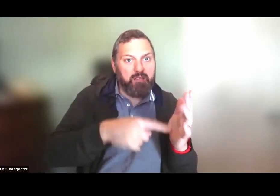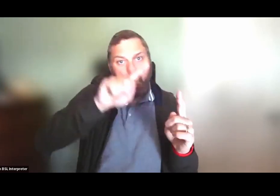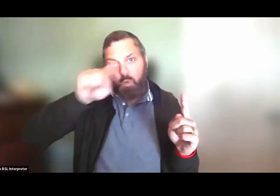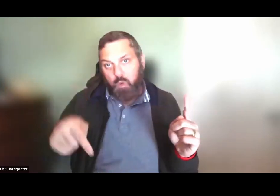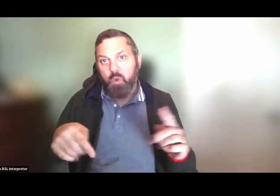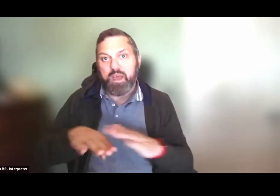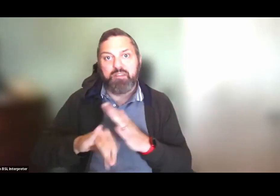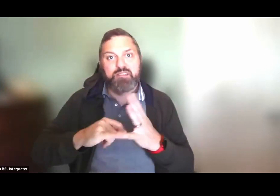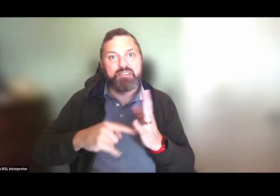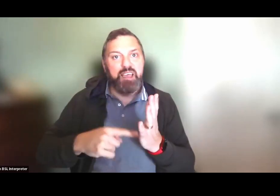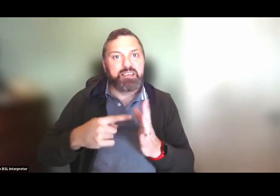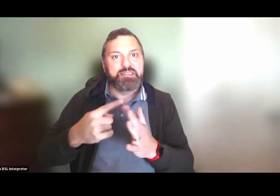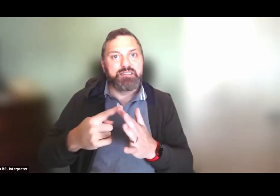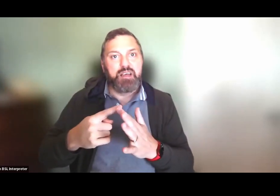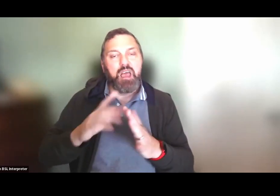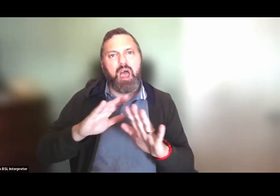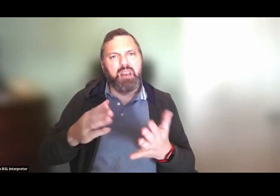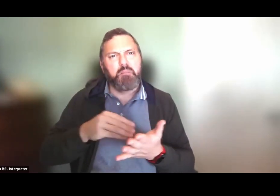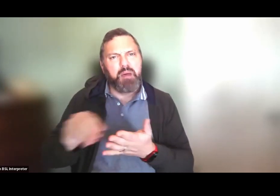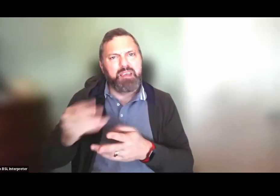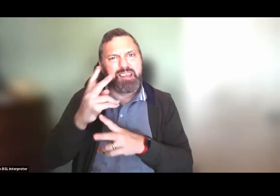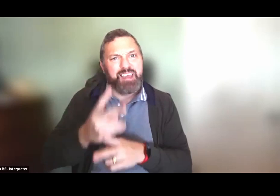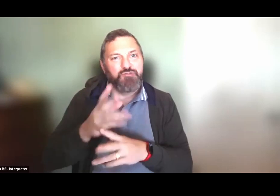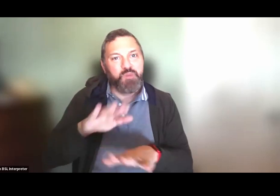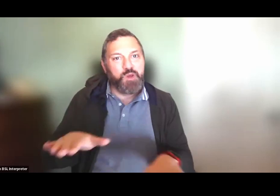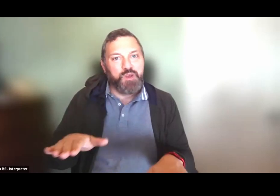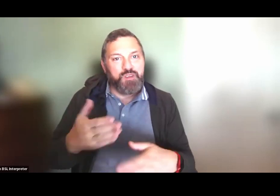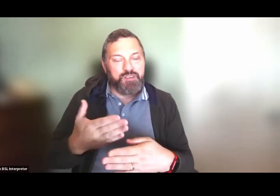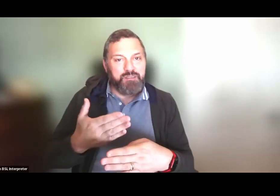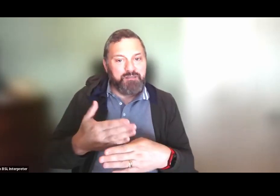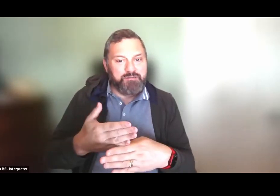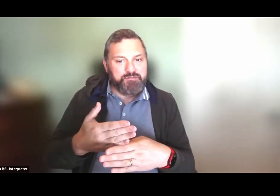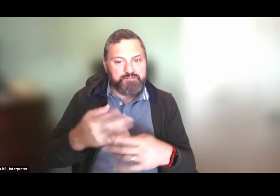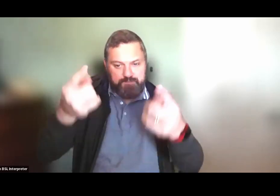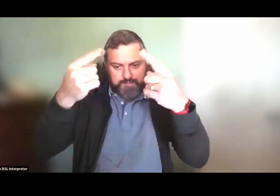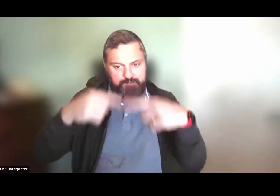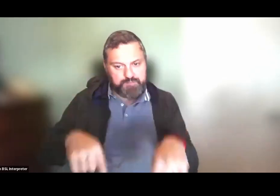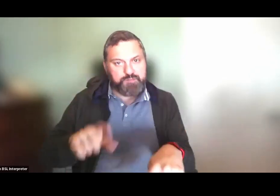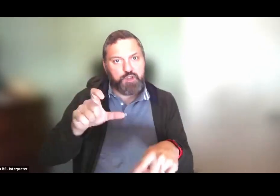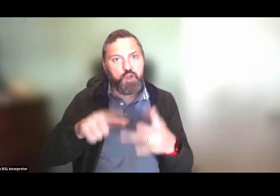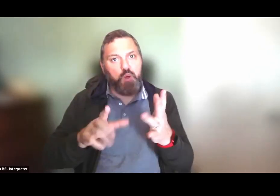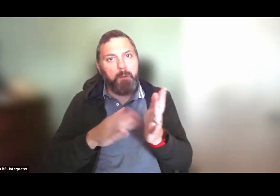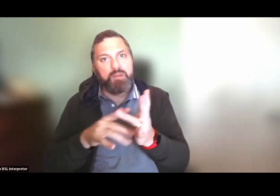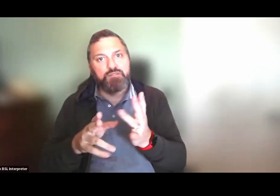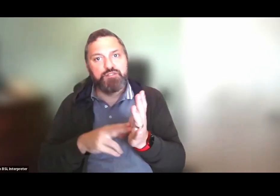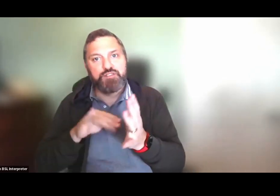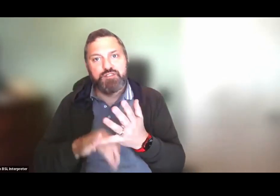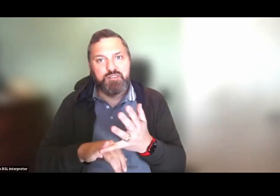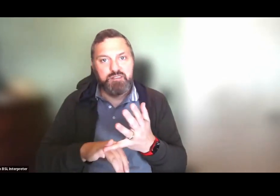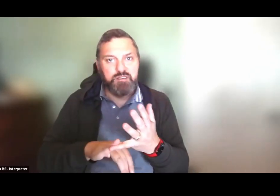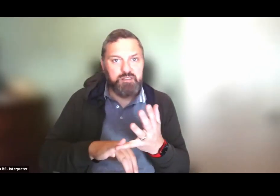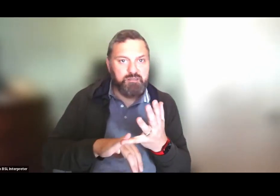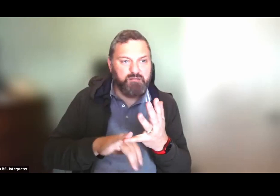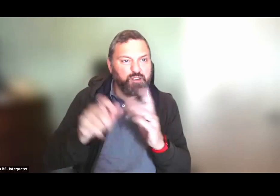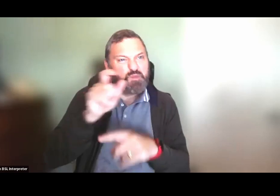all underpinned by unpaid caring work in the household. But also the commons, where we come together, not through the market or the state, but as